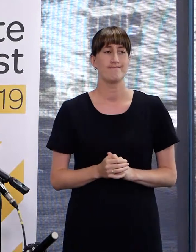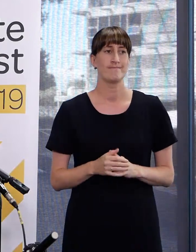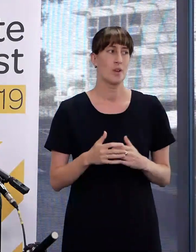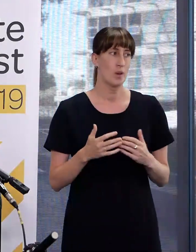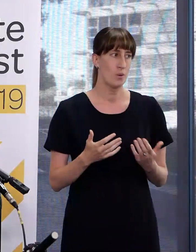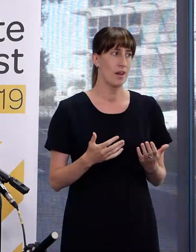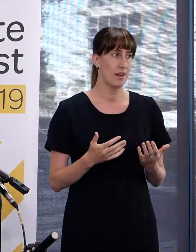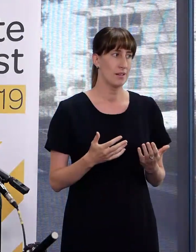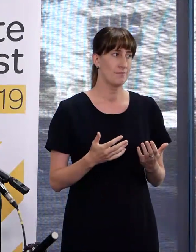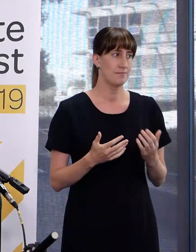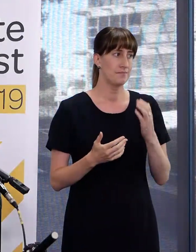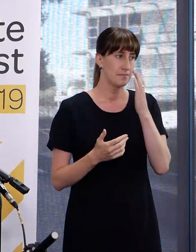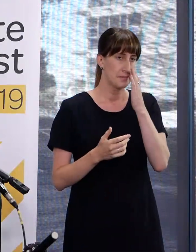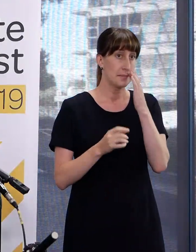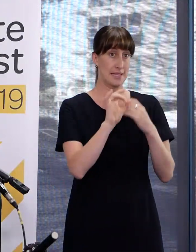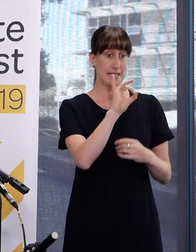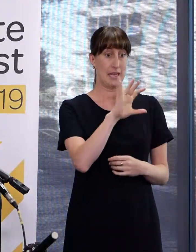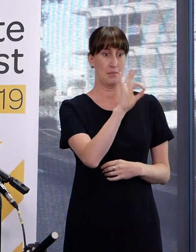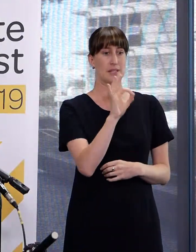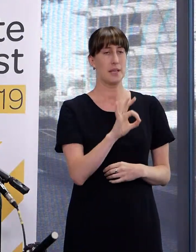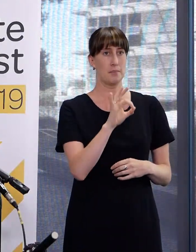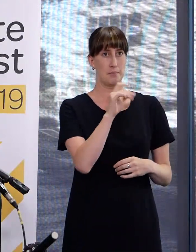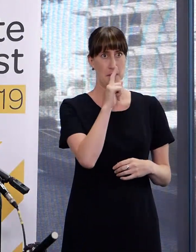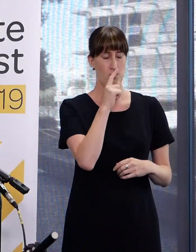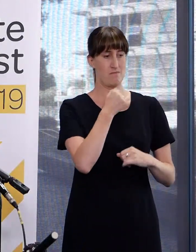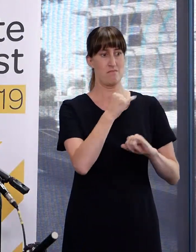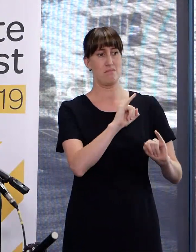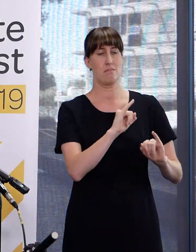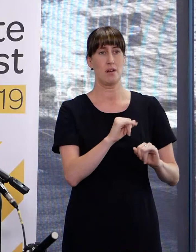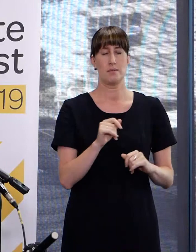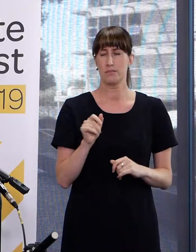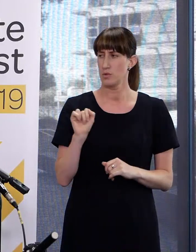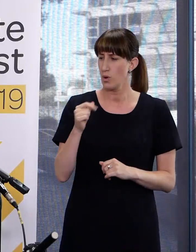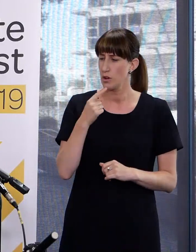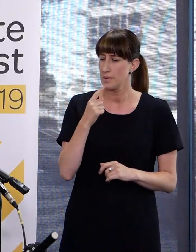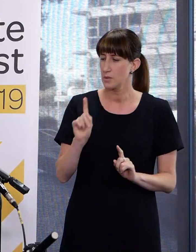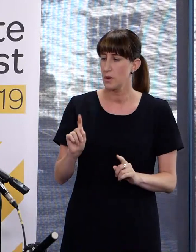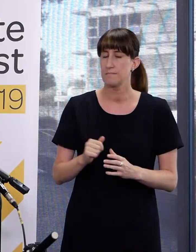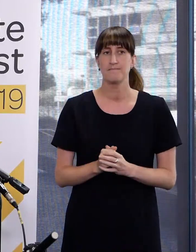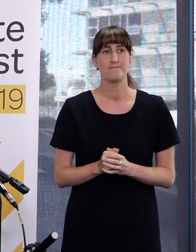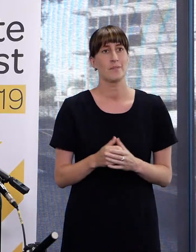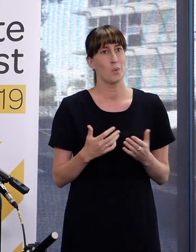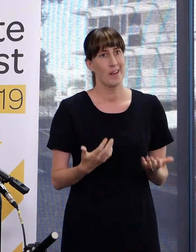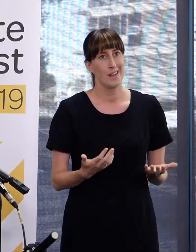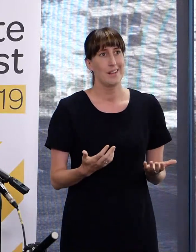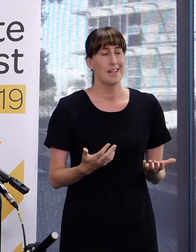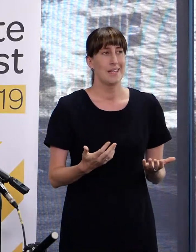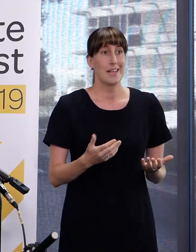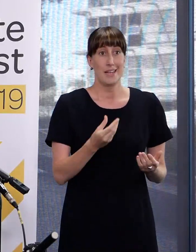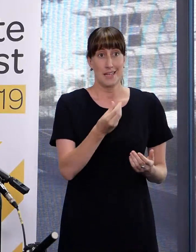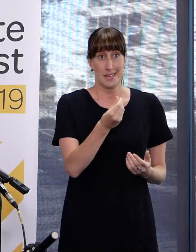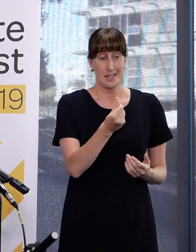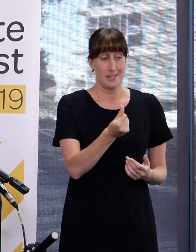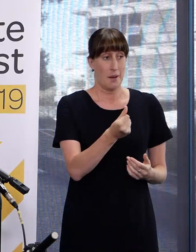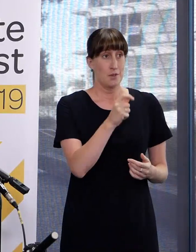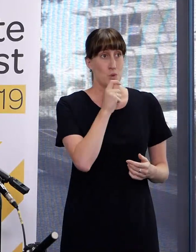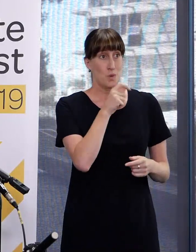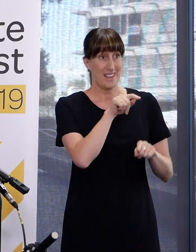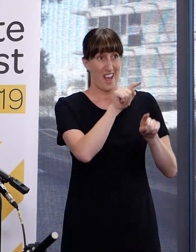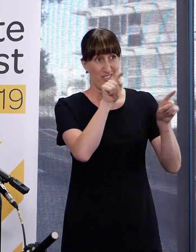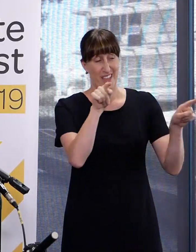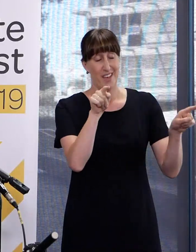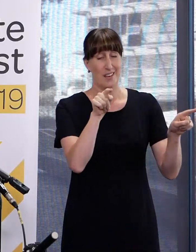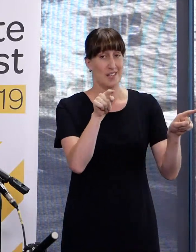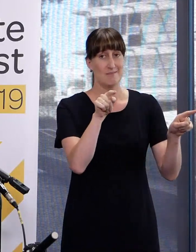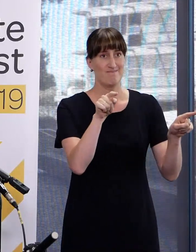there are many channels whereby that information can be spread. And it's beholden on us to make sure that we have got really good, clear information